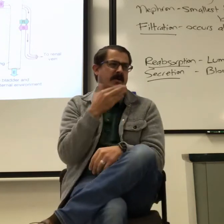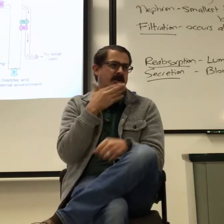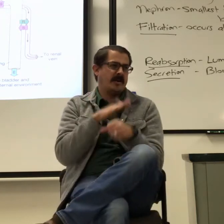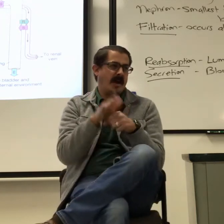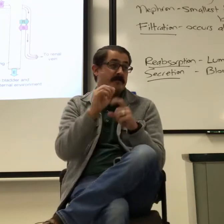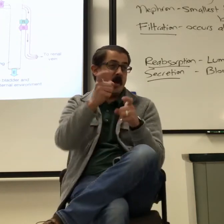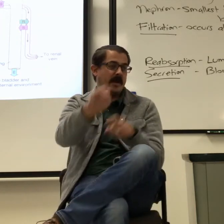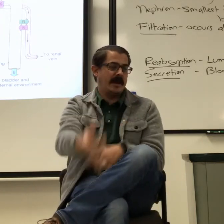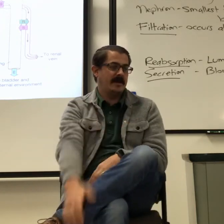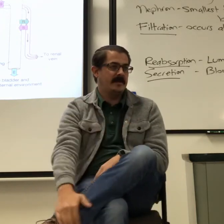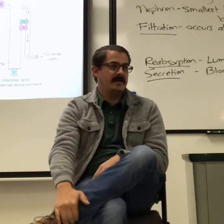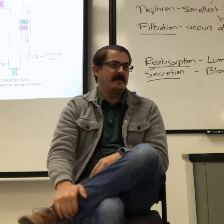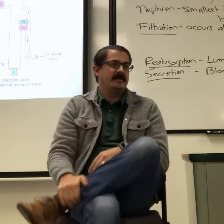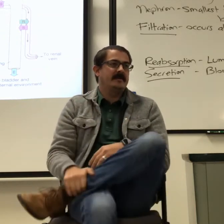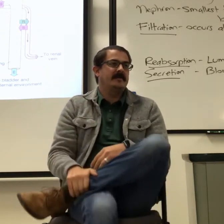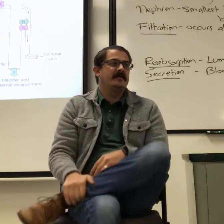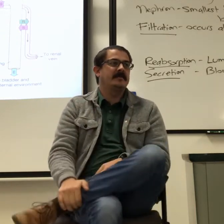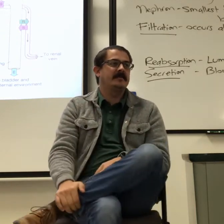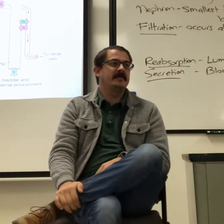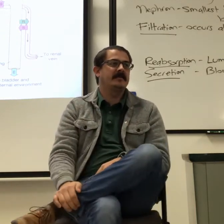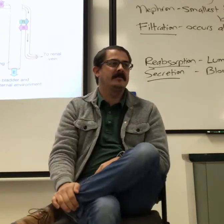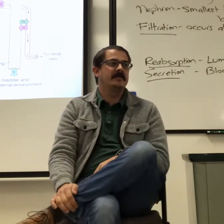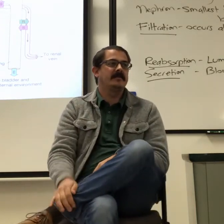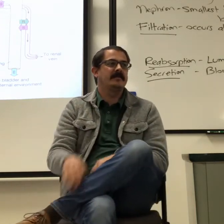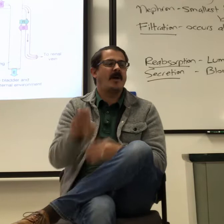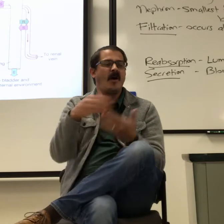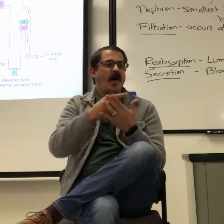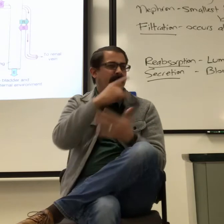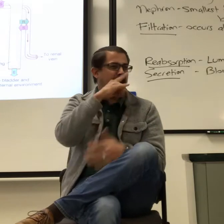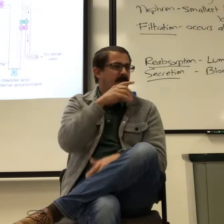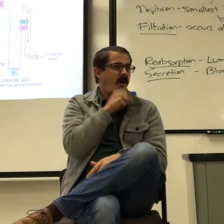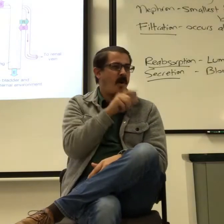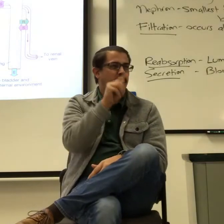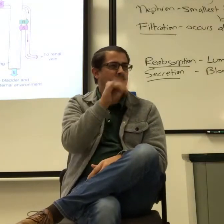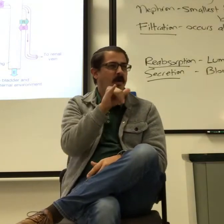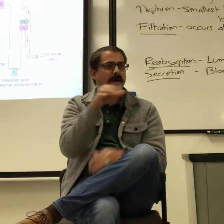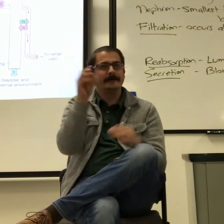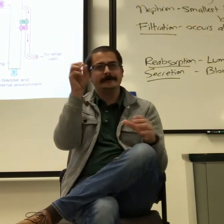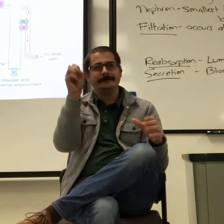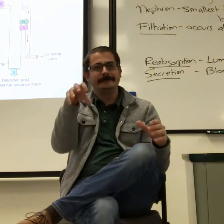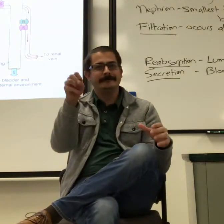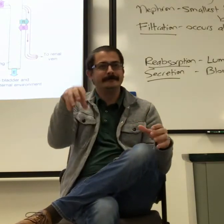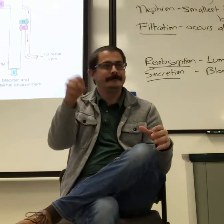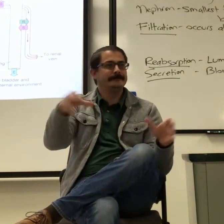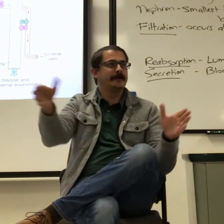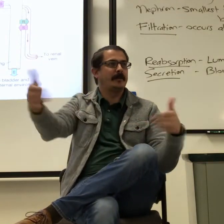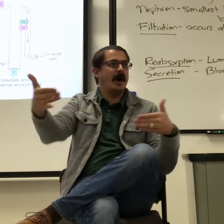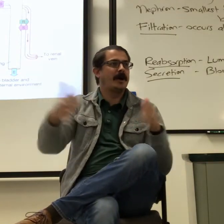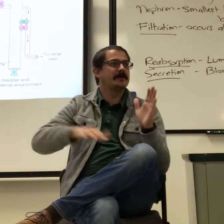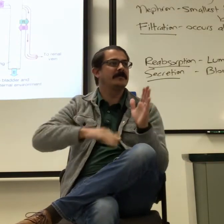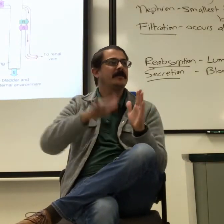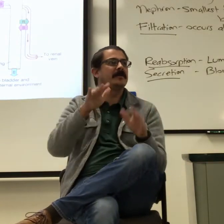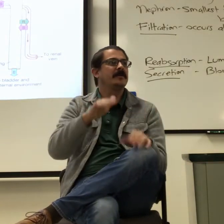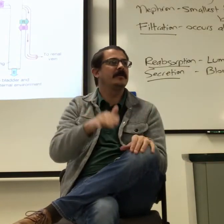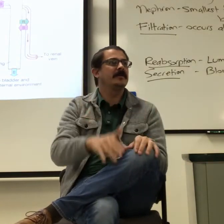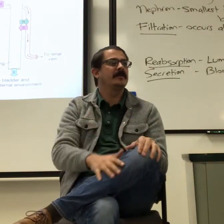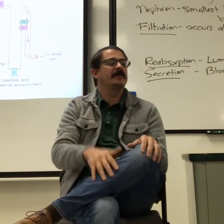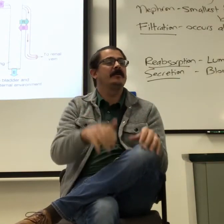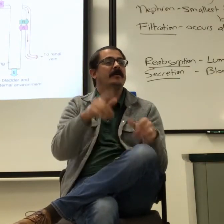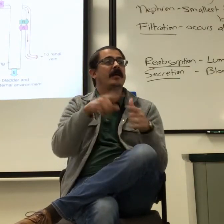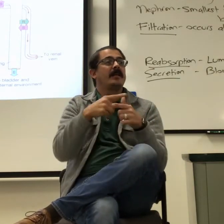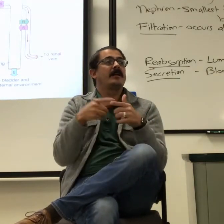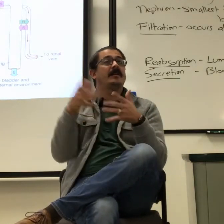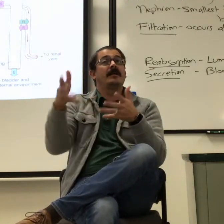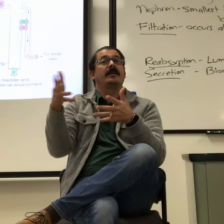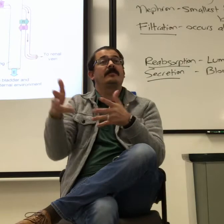donate it. Okay? And all the kids' old toys that they don't play with, I put it in the box, I fill the box up, and then I leave it in my garage. And as